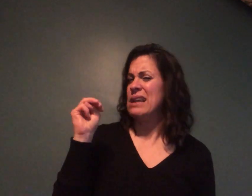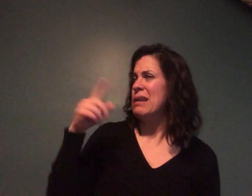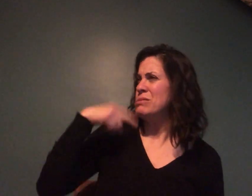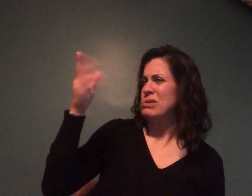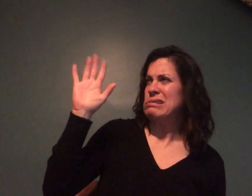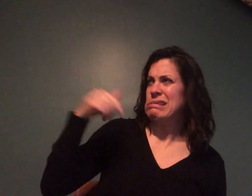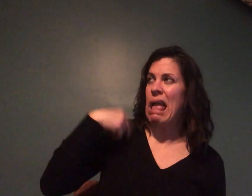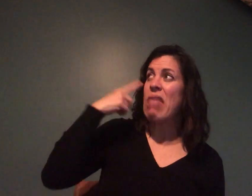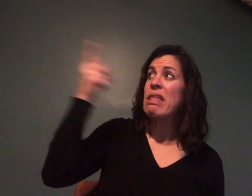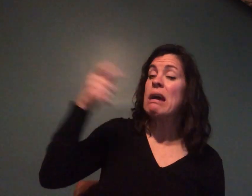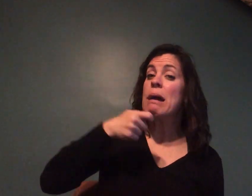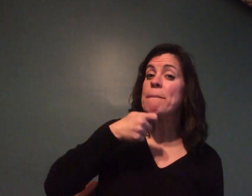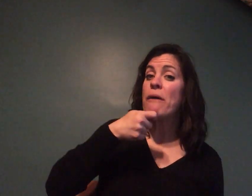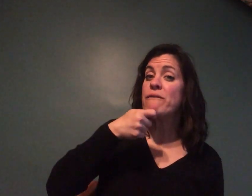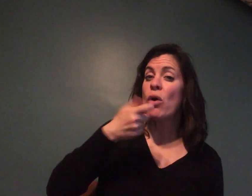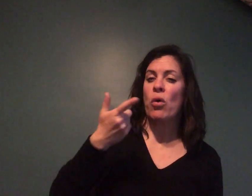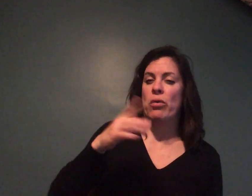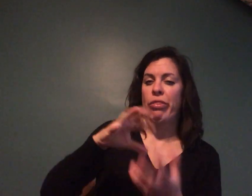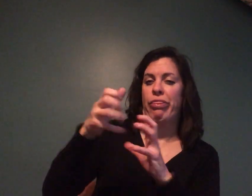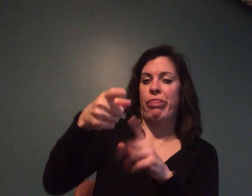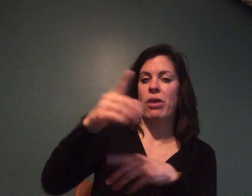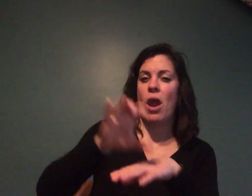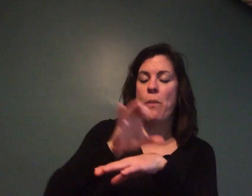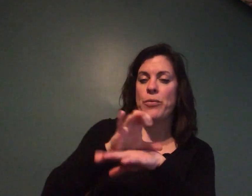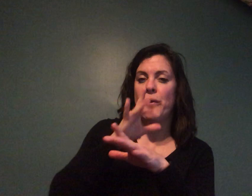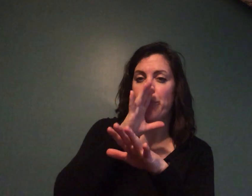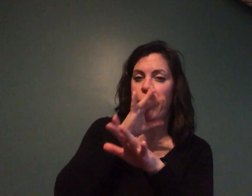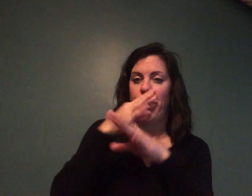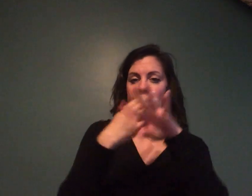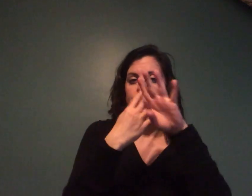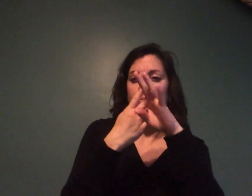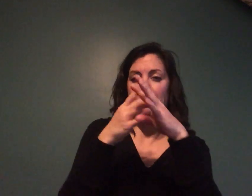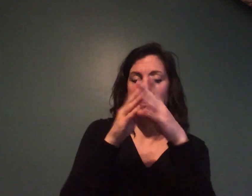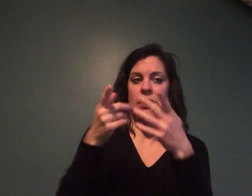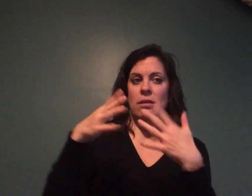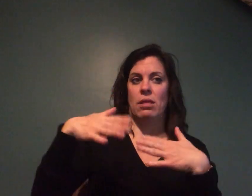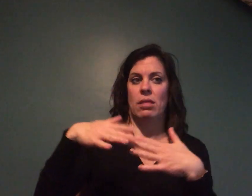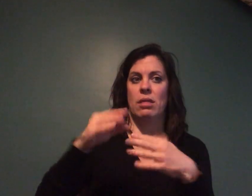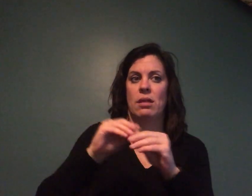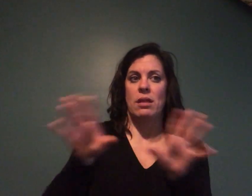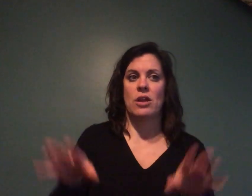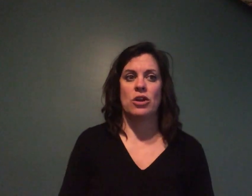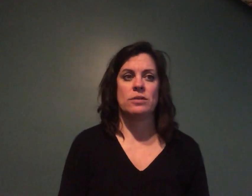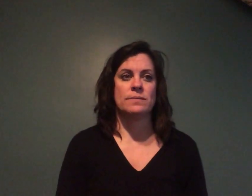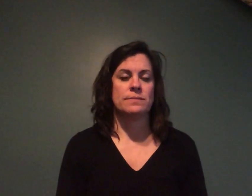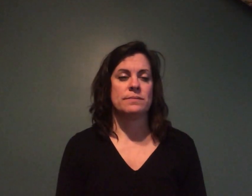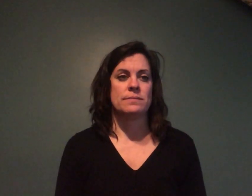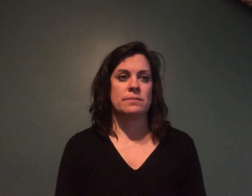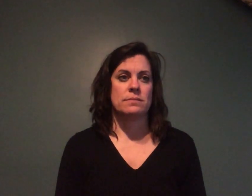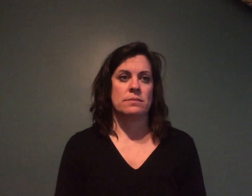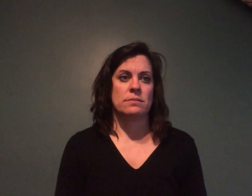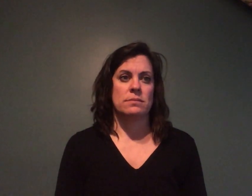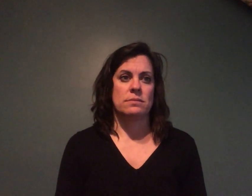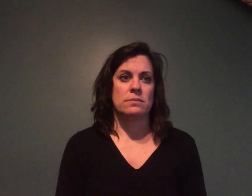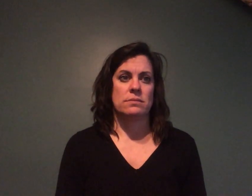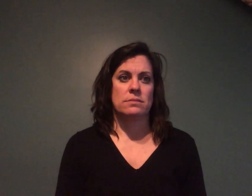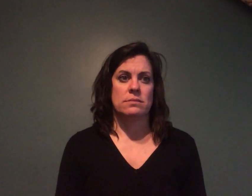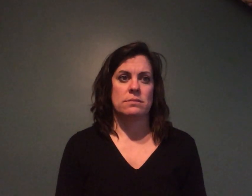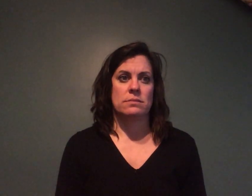it's, is good, Sam. it's delayed. It's coming in late. What's coming in late? Like her voice, cause I see Oh.